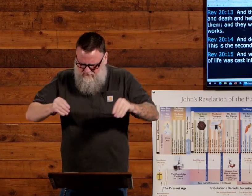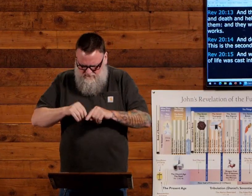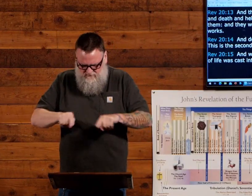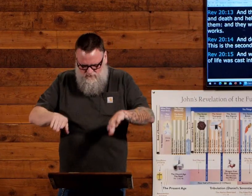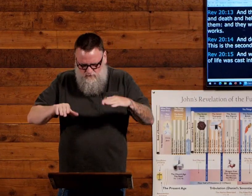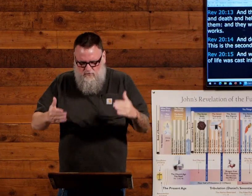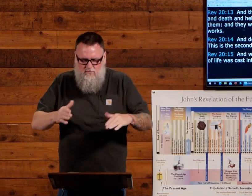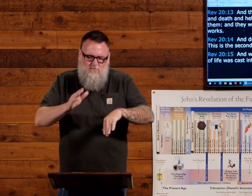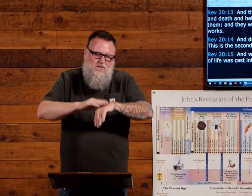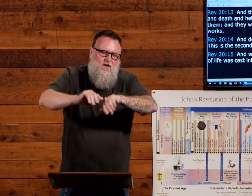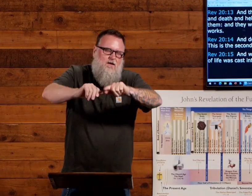Help us, every person,